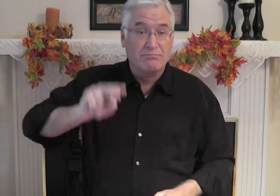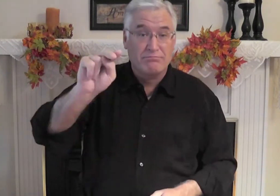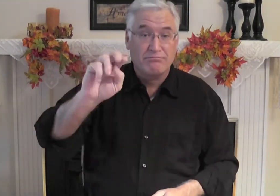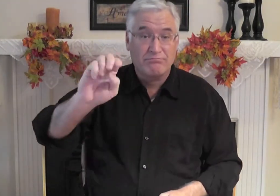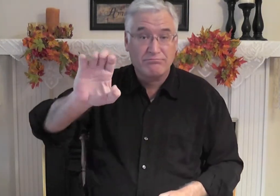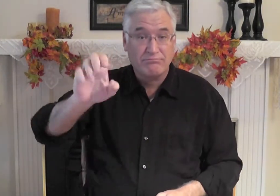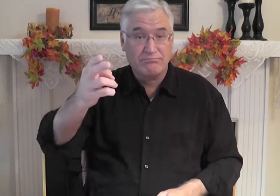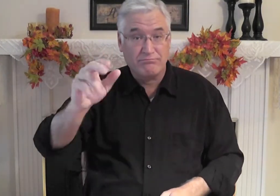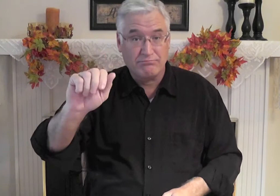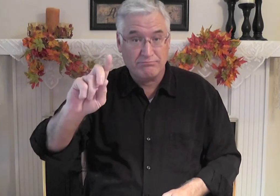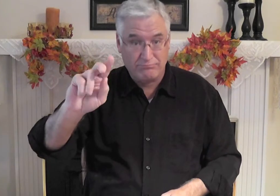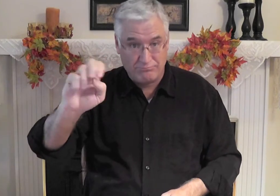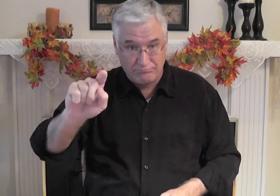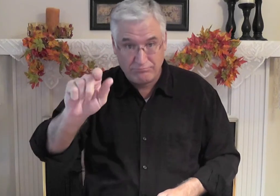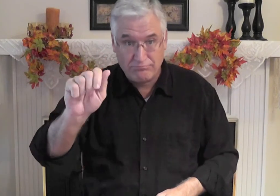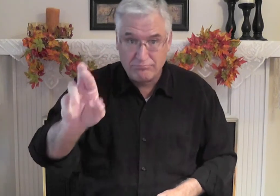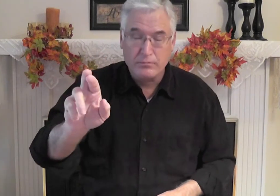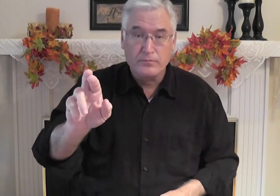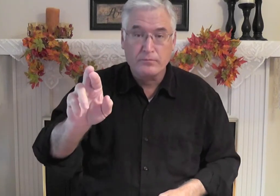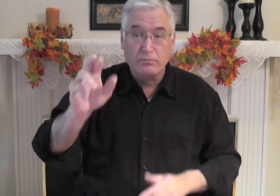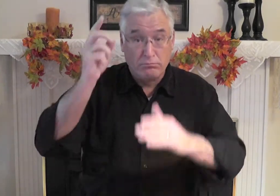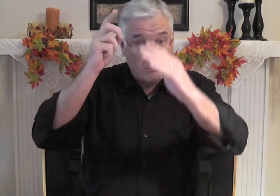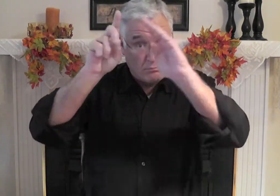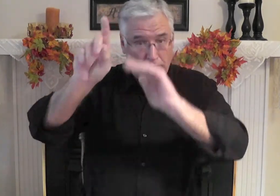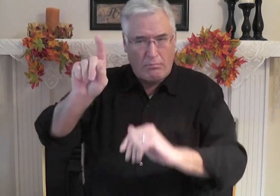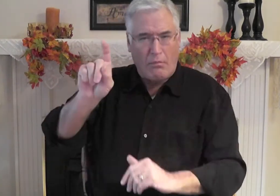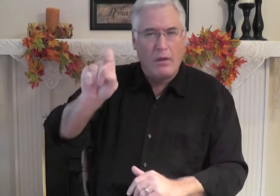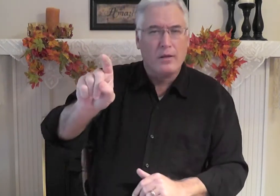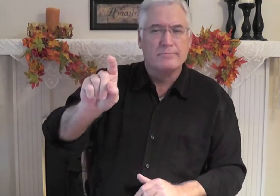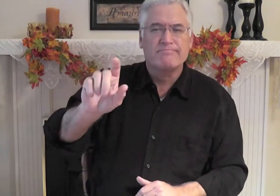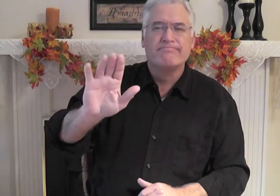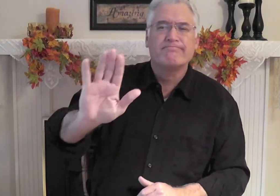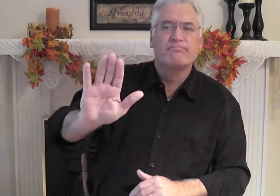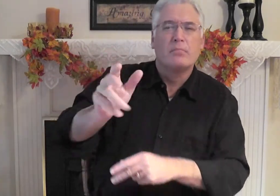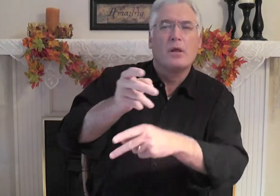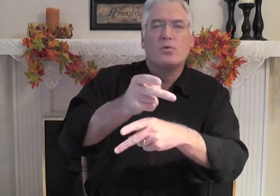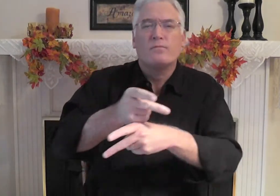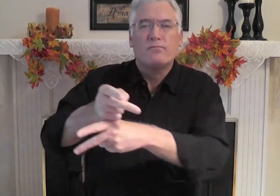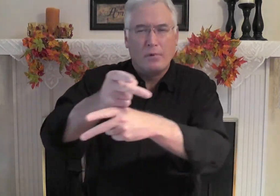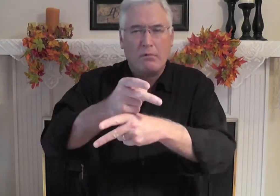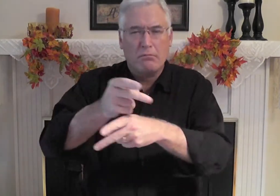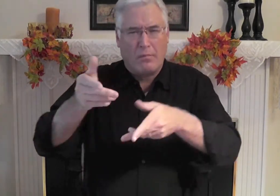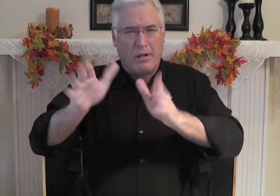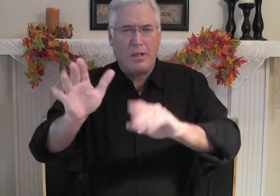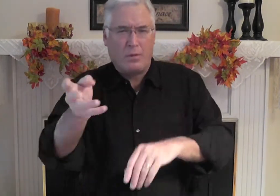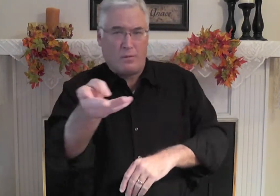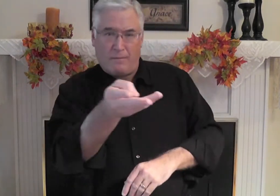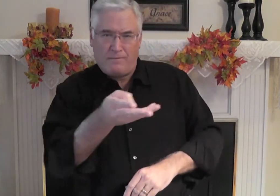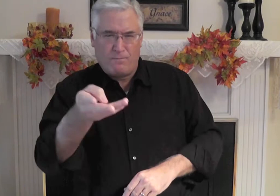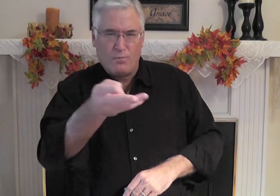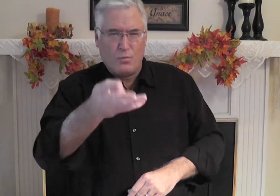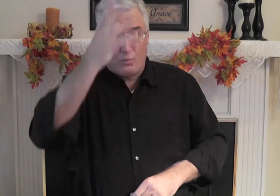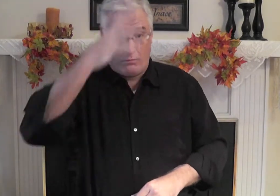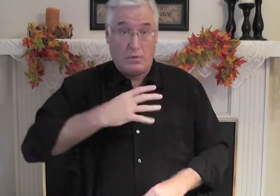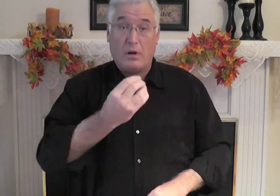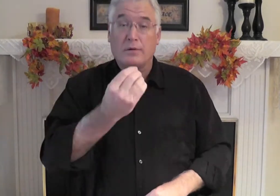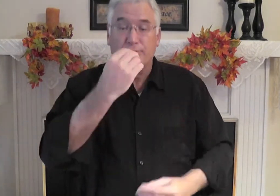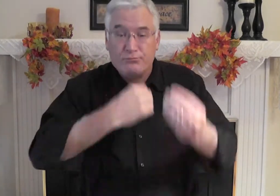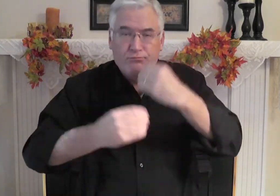to be served in King Nebuchadnezzar's court, Daniel, he asked his supervisor to